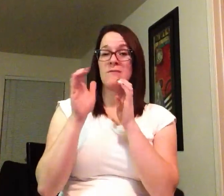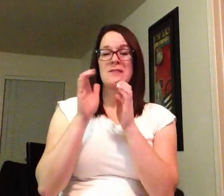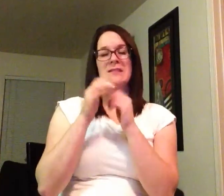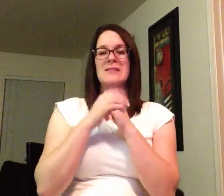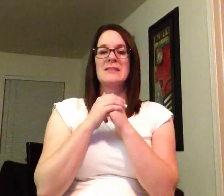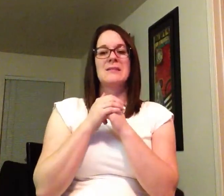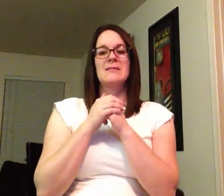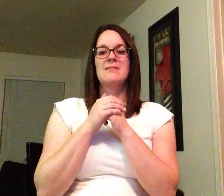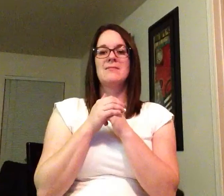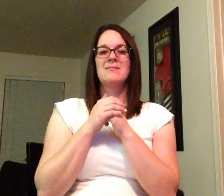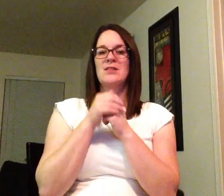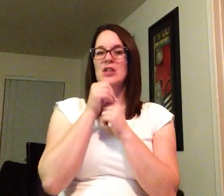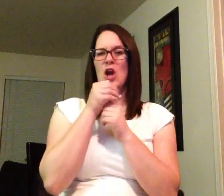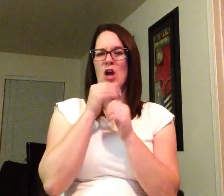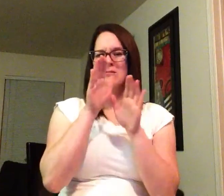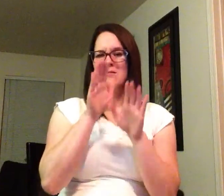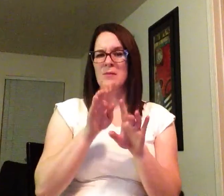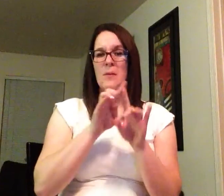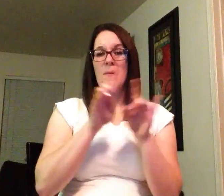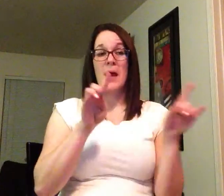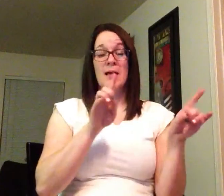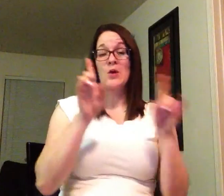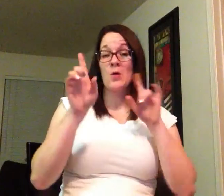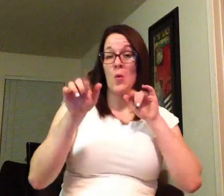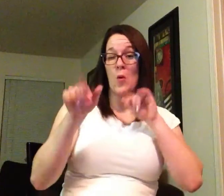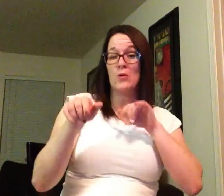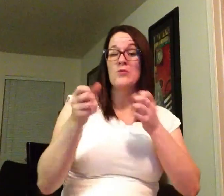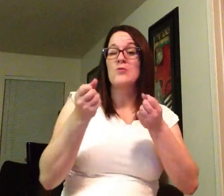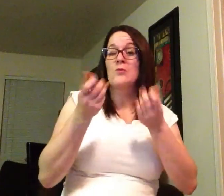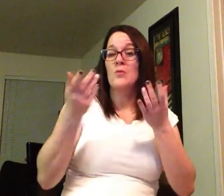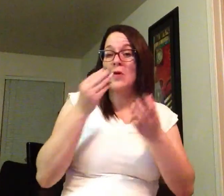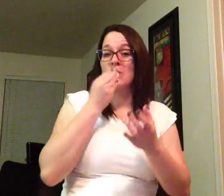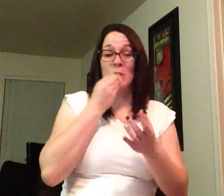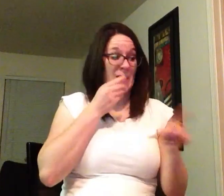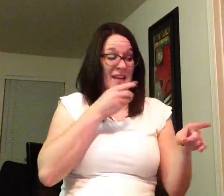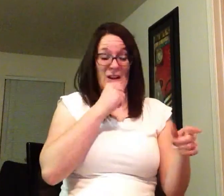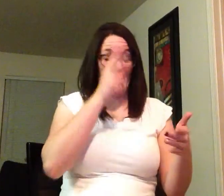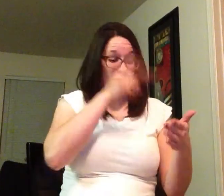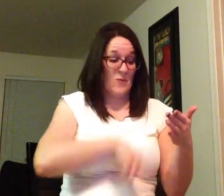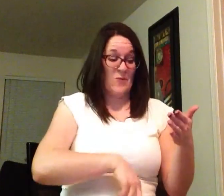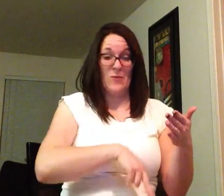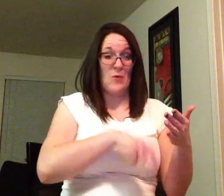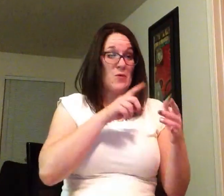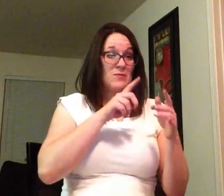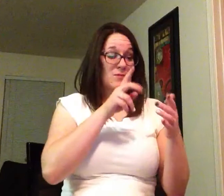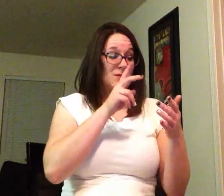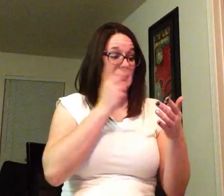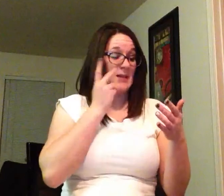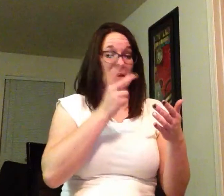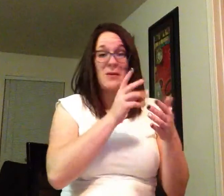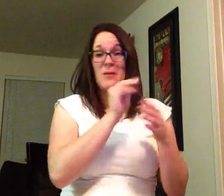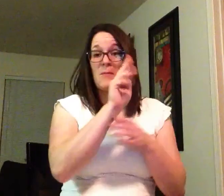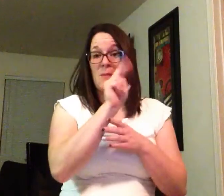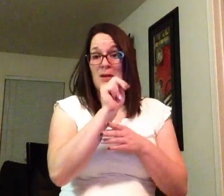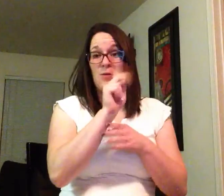flight. But he was ordering a lot of food. In fact, he didn't even bother looking at the menu. He was ordering multiple appetizers, multiple entrees, for me